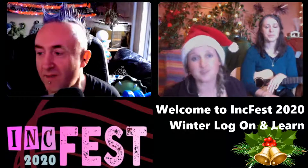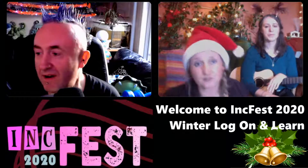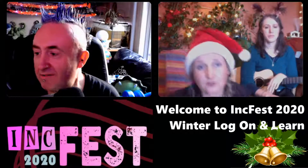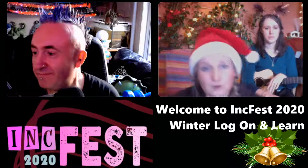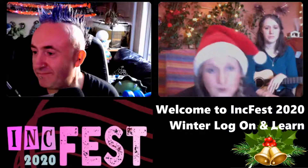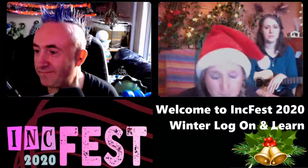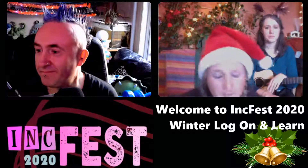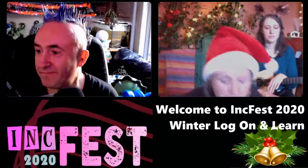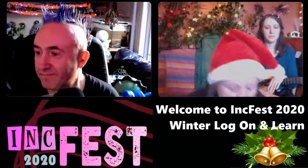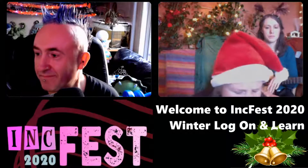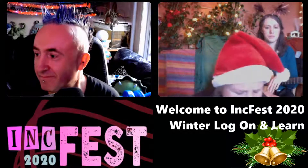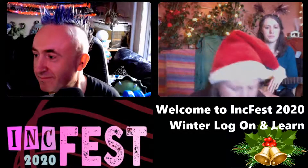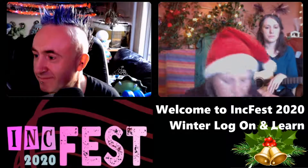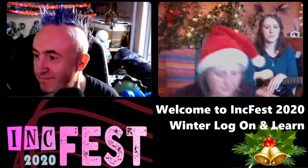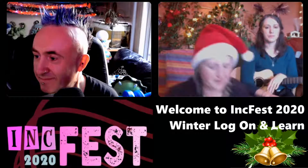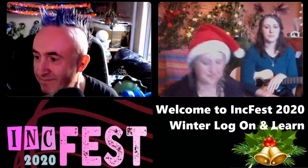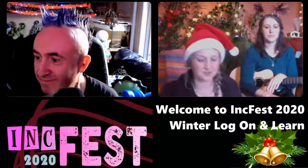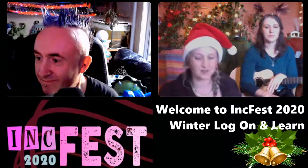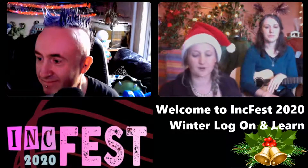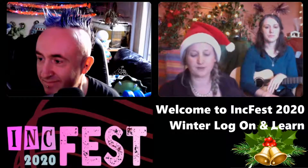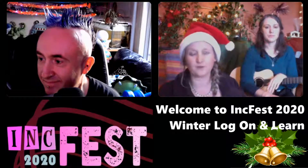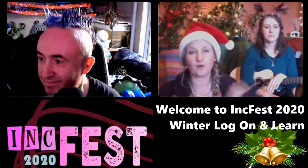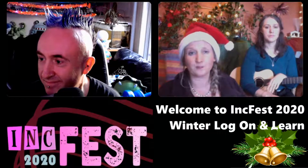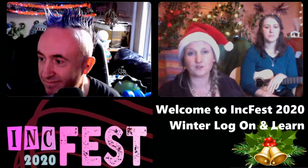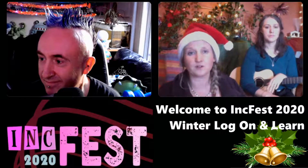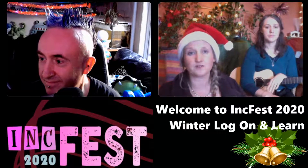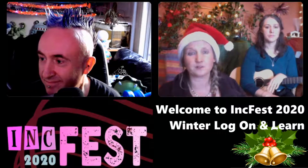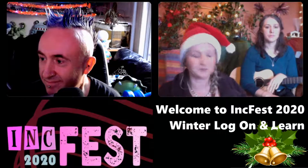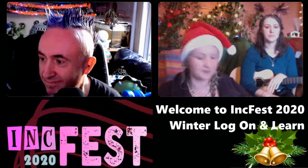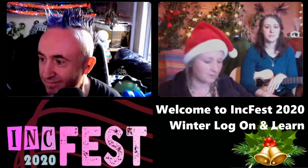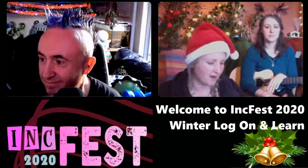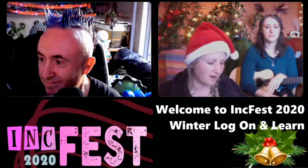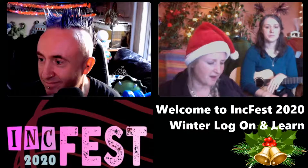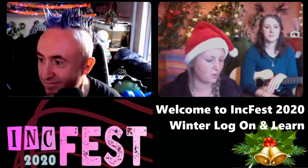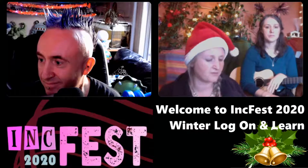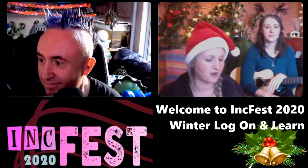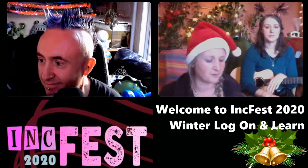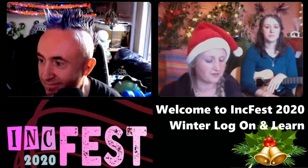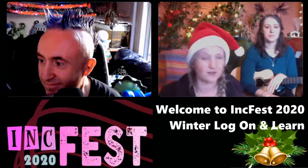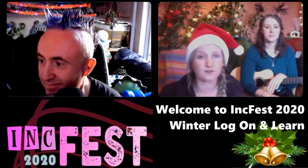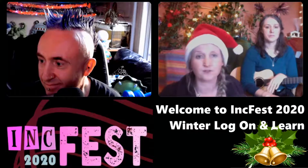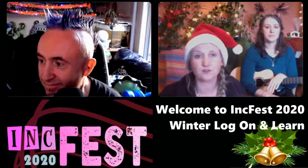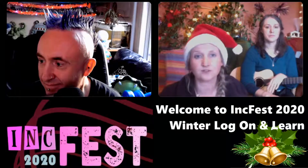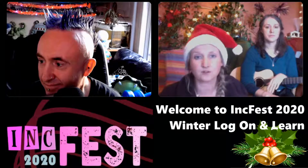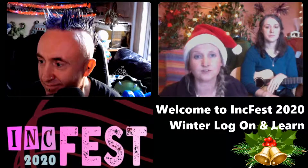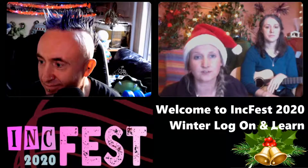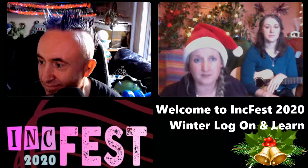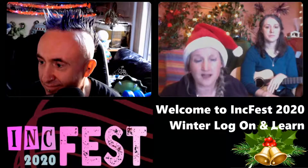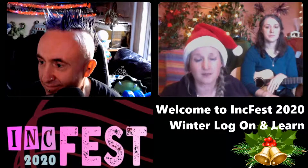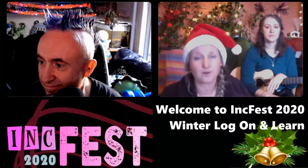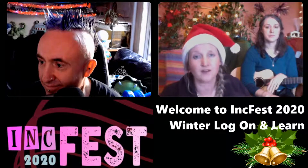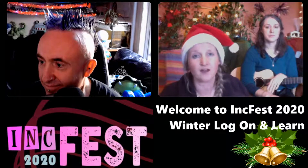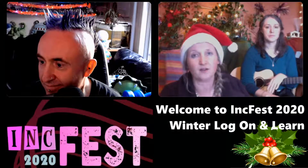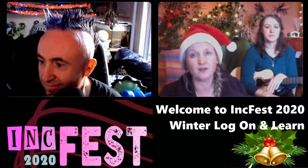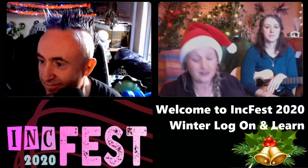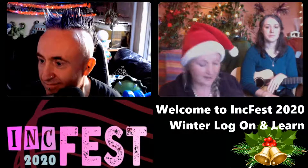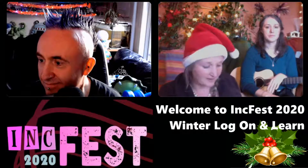new Christmas song, and I thought it was good that, you know, we have warmed up. We've sung a few songs that we know, and